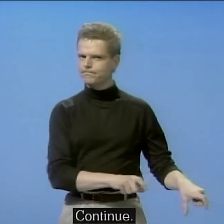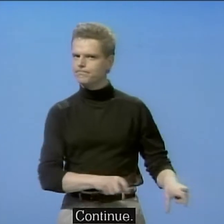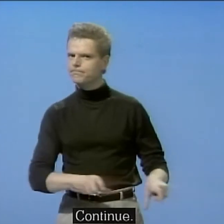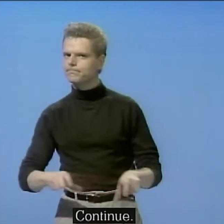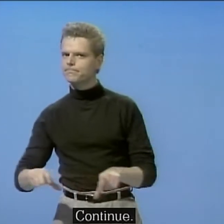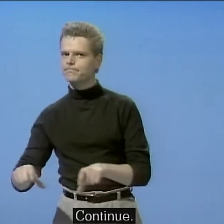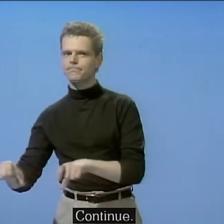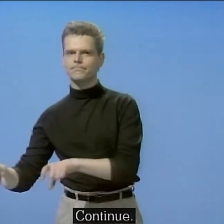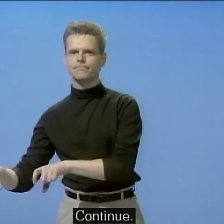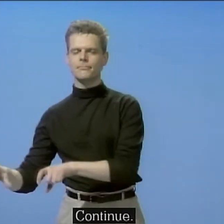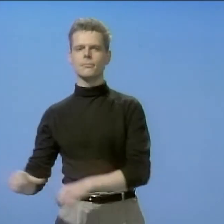Continue.